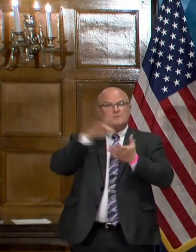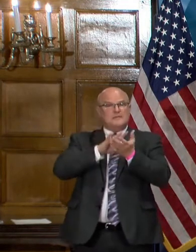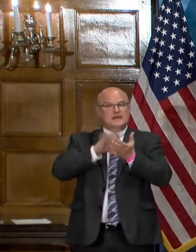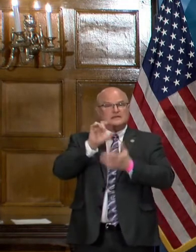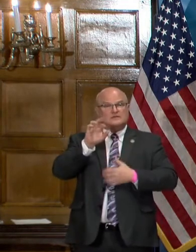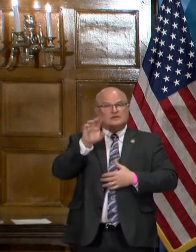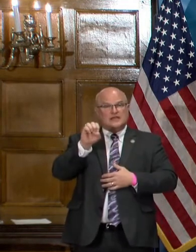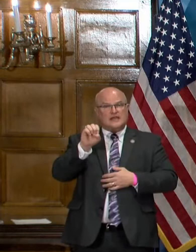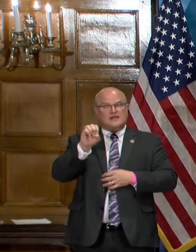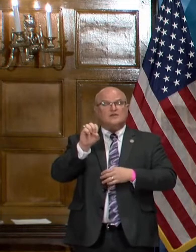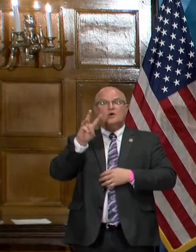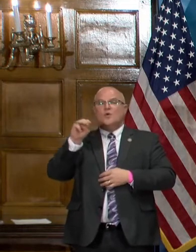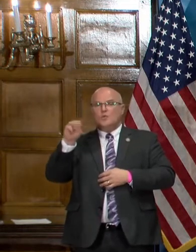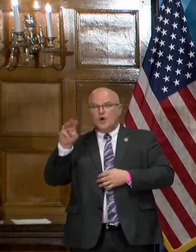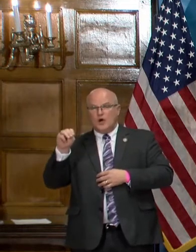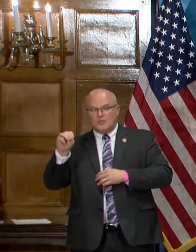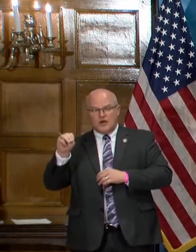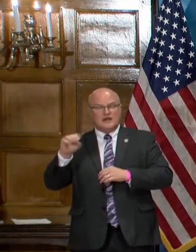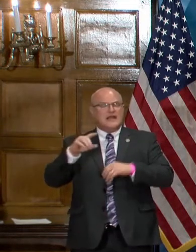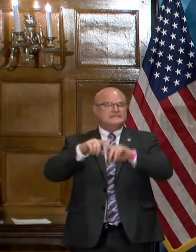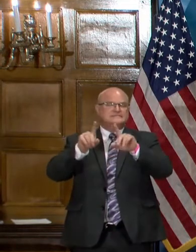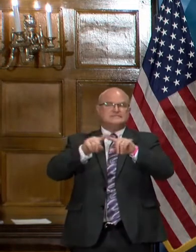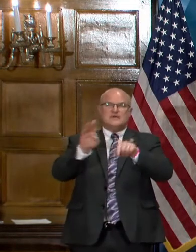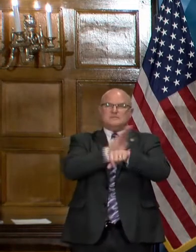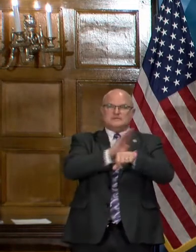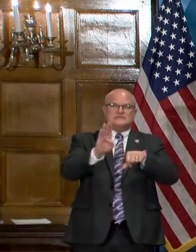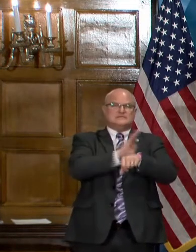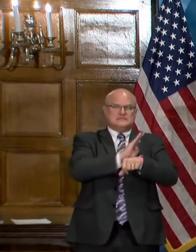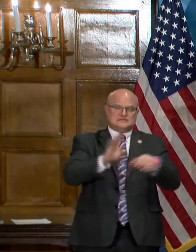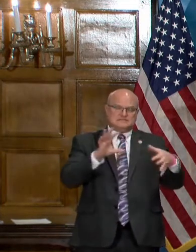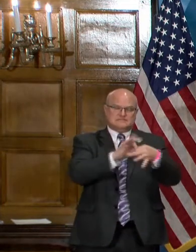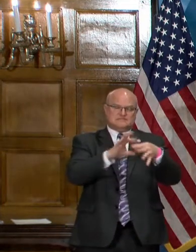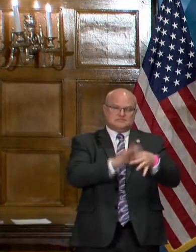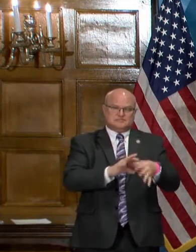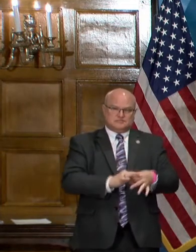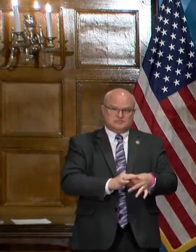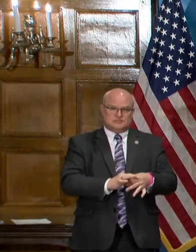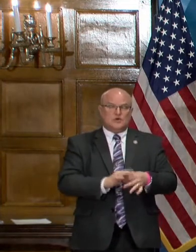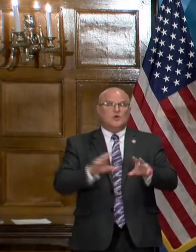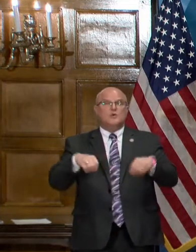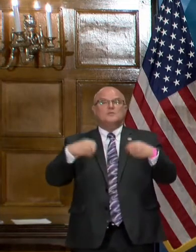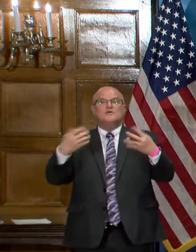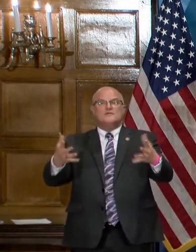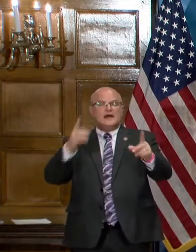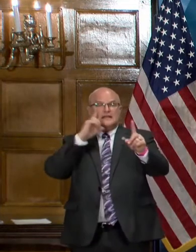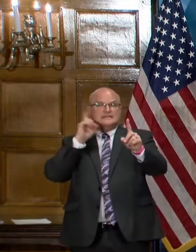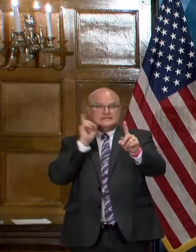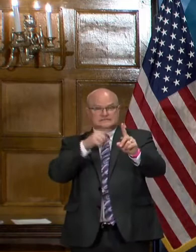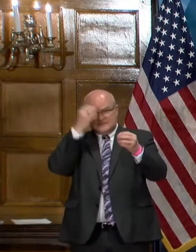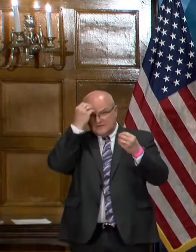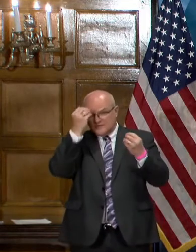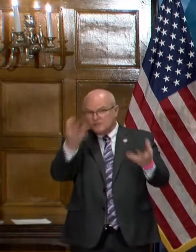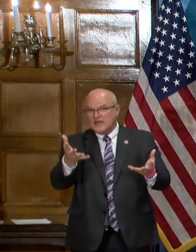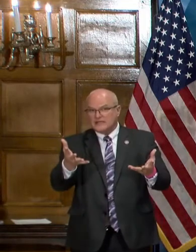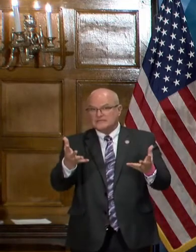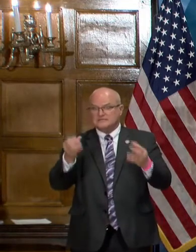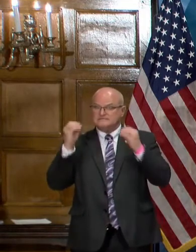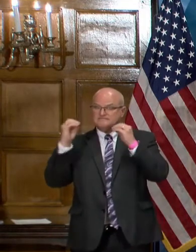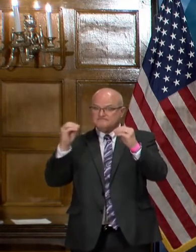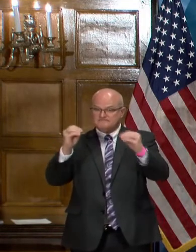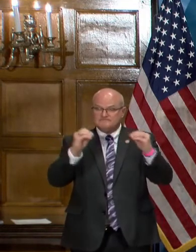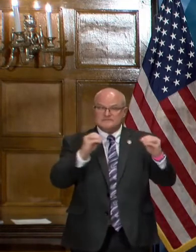Arkansas Council, and Walmart on the business-to-business engagement. We'll be providing objective information,